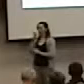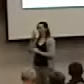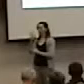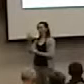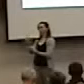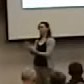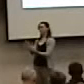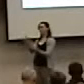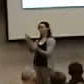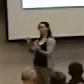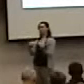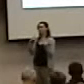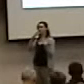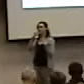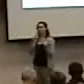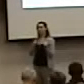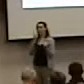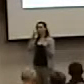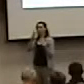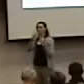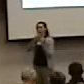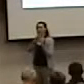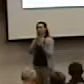the young lady that will be